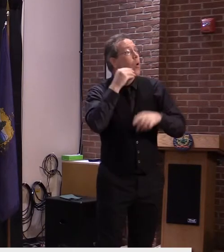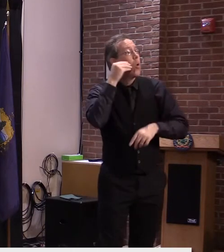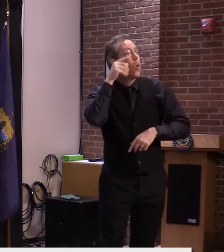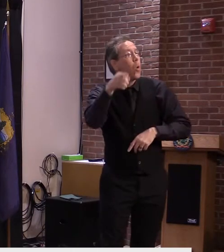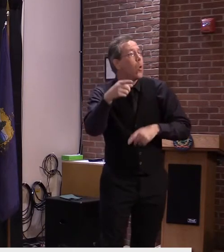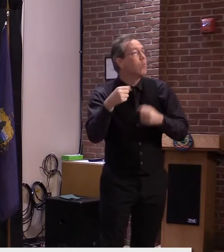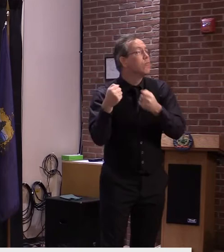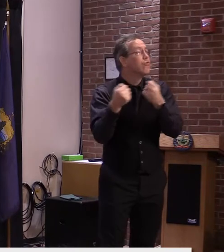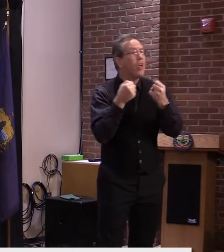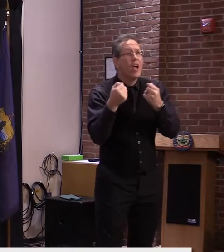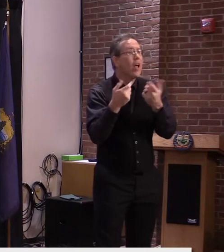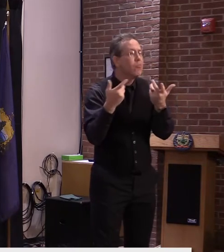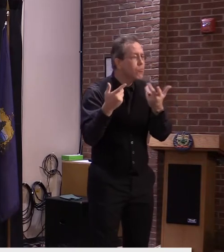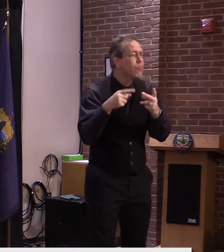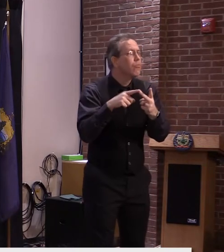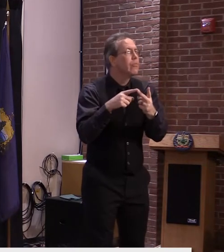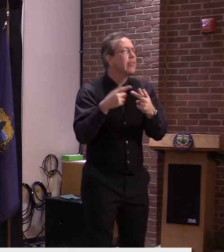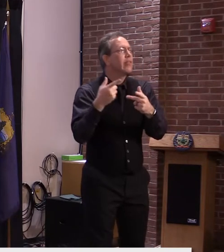from getting the help you need.